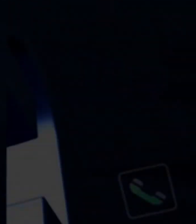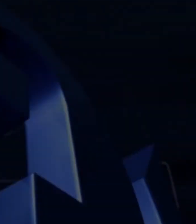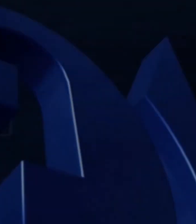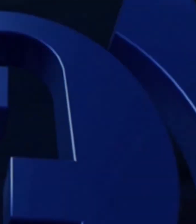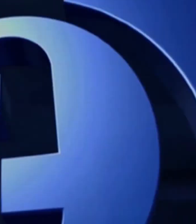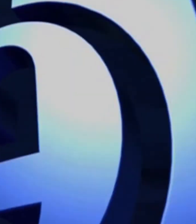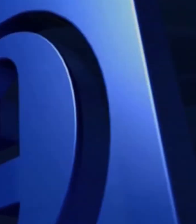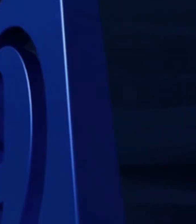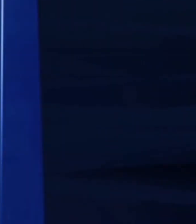Thank you. Thank you.